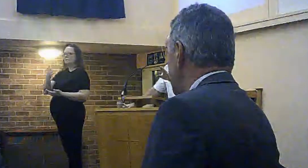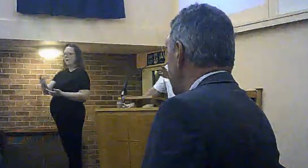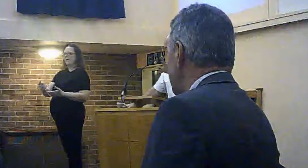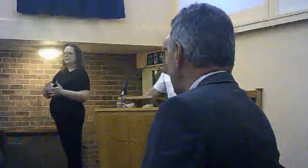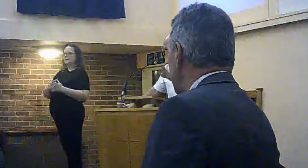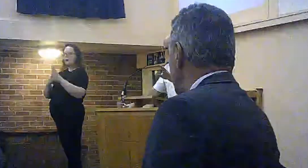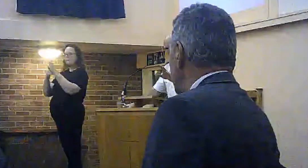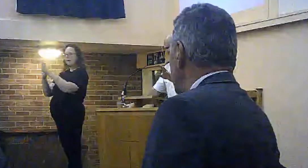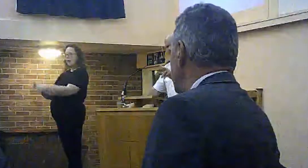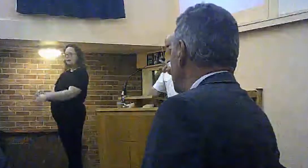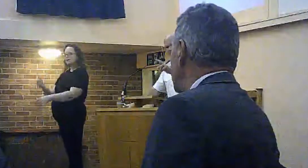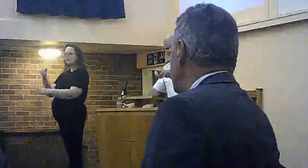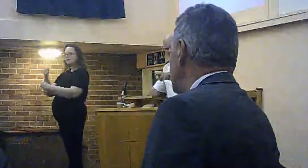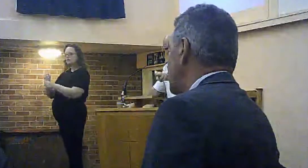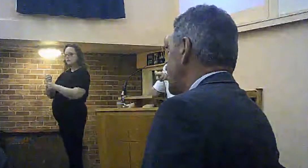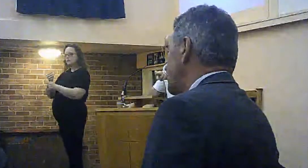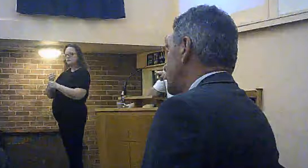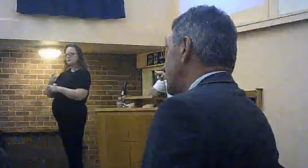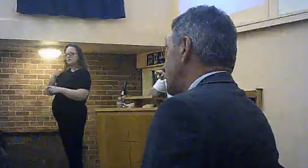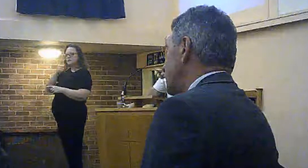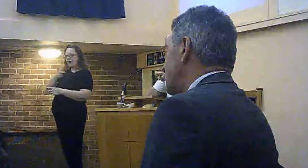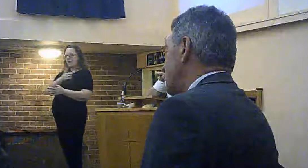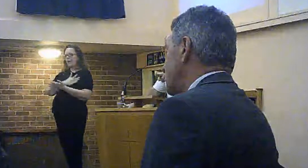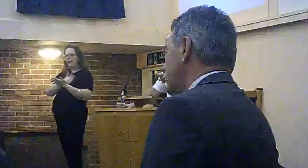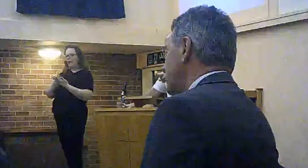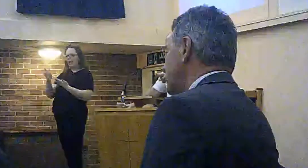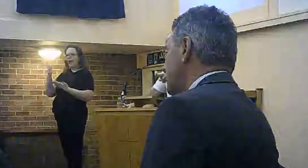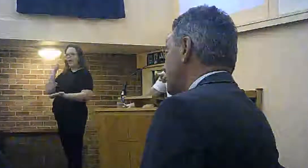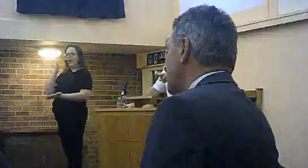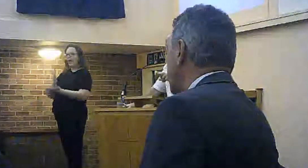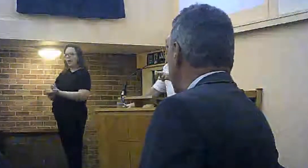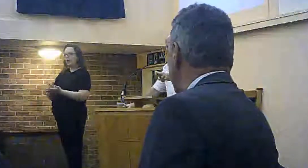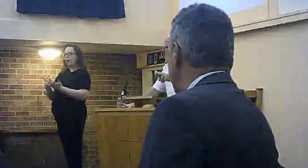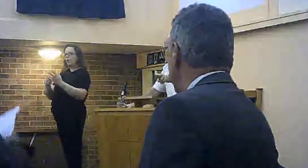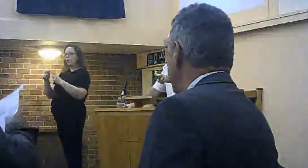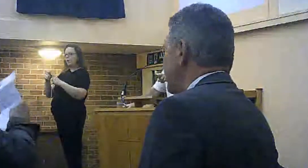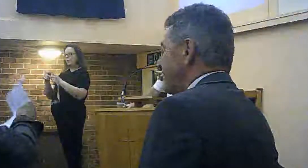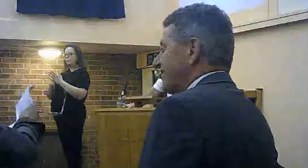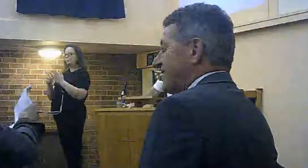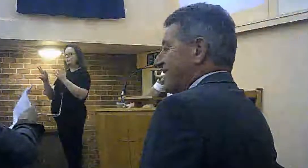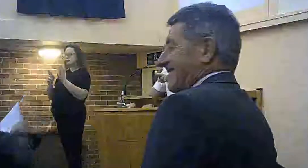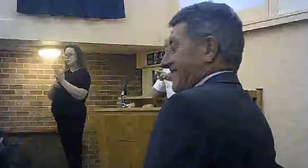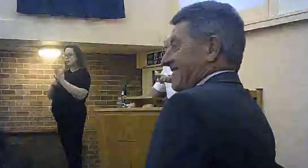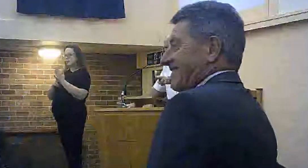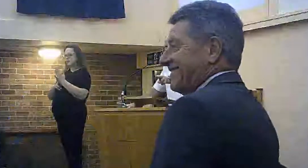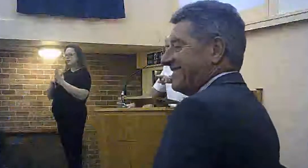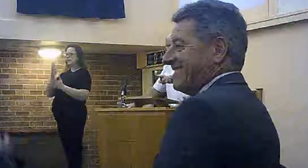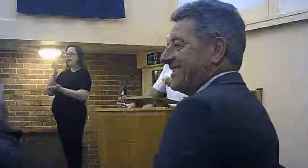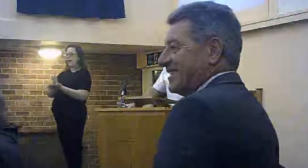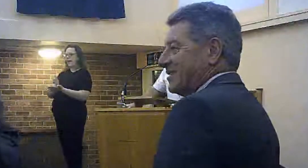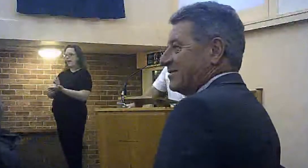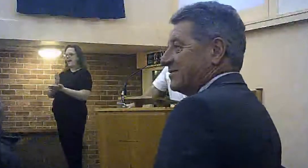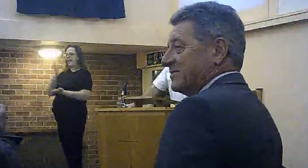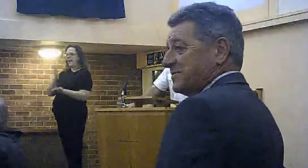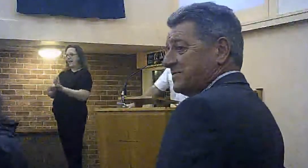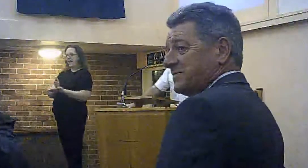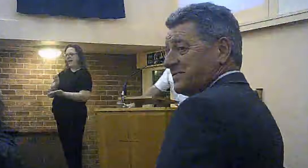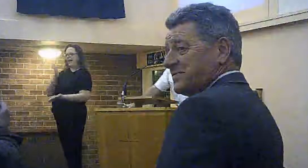planning permission in Greasby. That clearly relates to Upton. That's the implication. No, it's not. No, it is not. From what I heard you